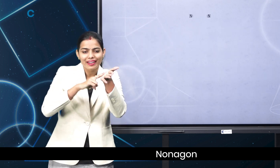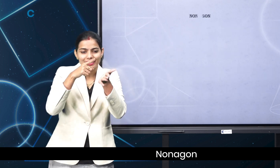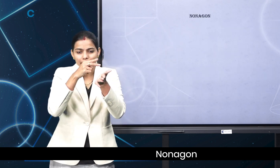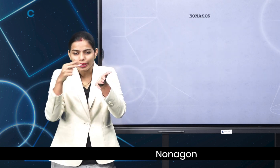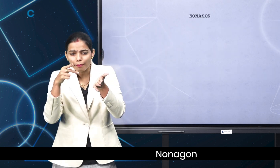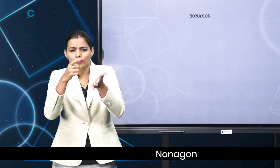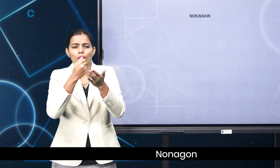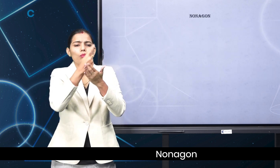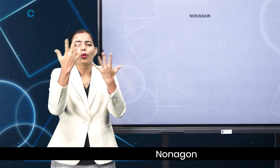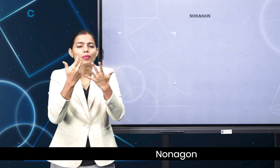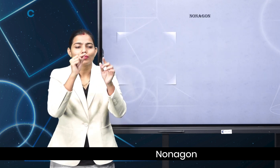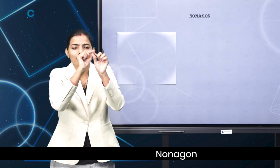Nonagon.